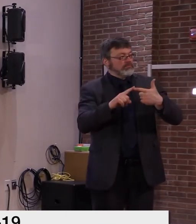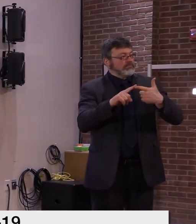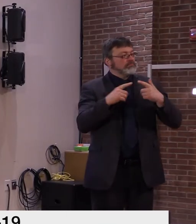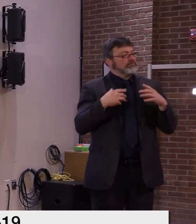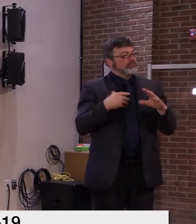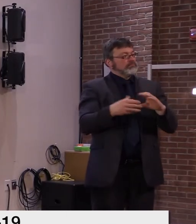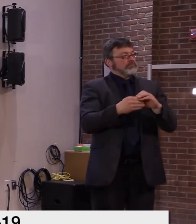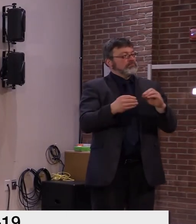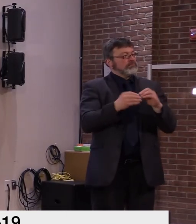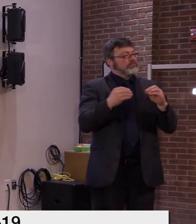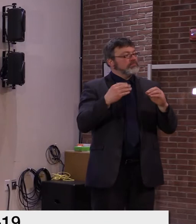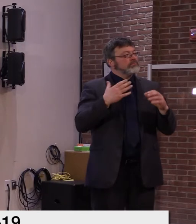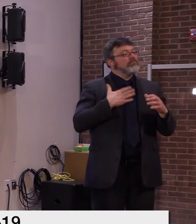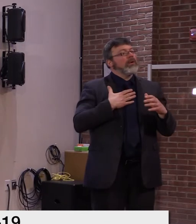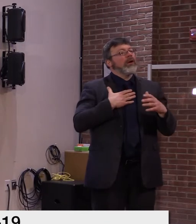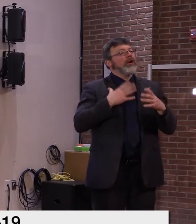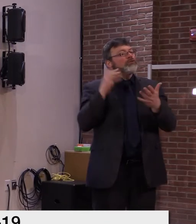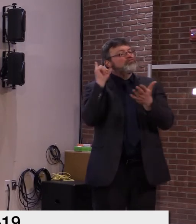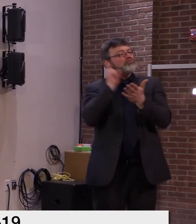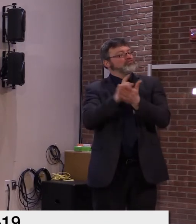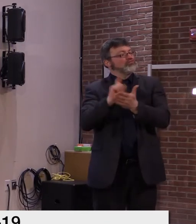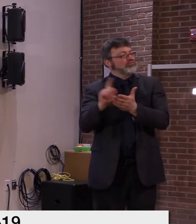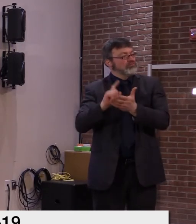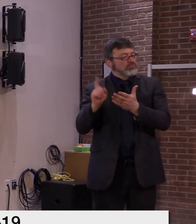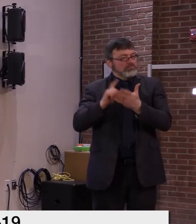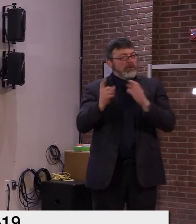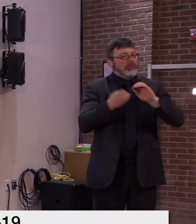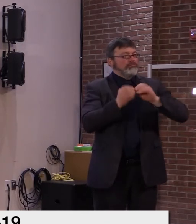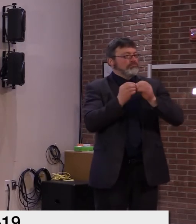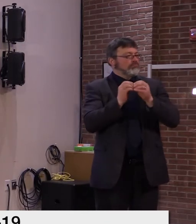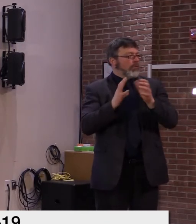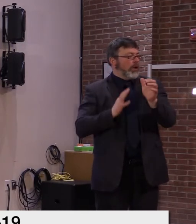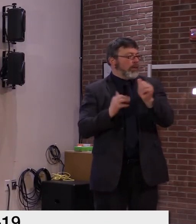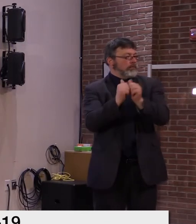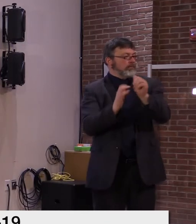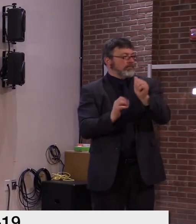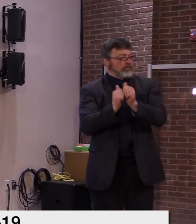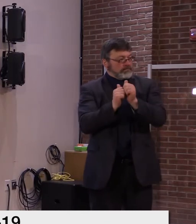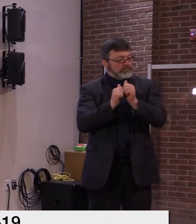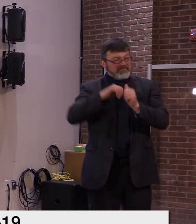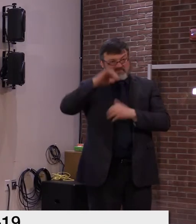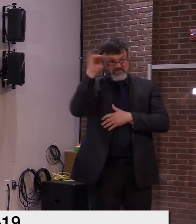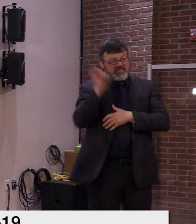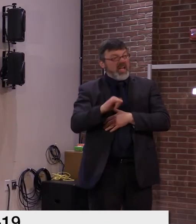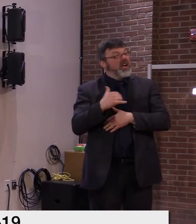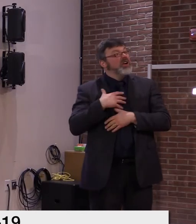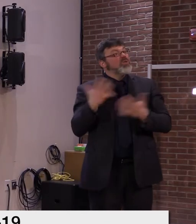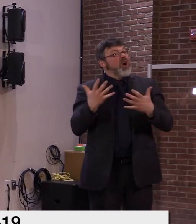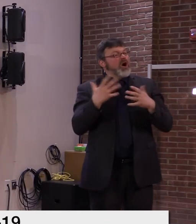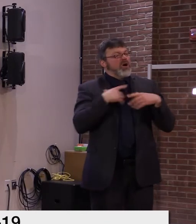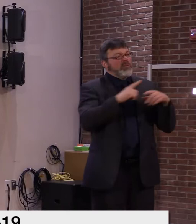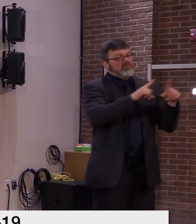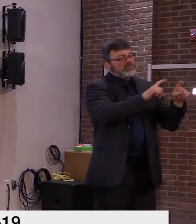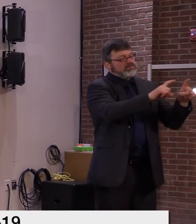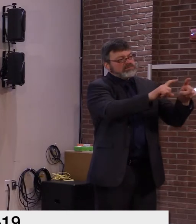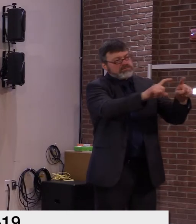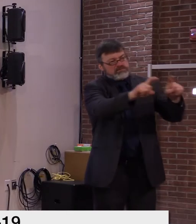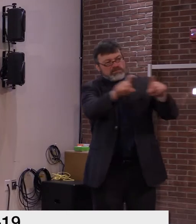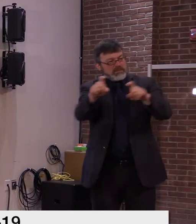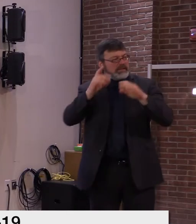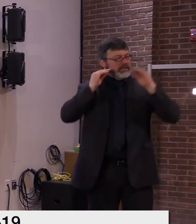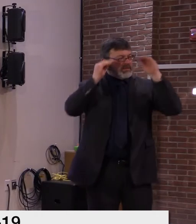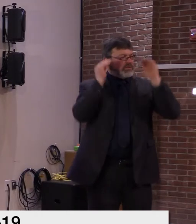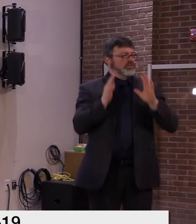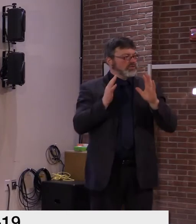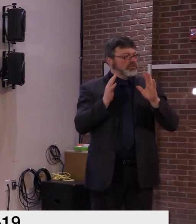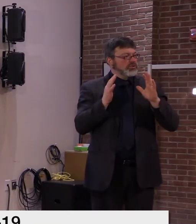schools, we had about half of our schools were on vacation this week, so we didn't run the testing. The testing will resume next week. In